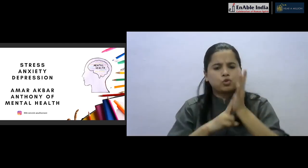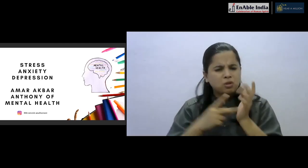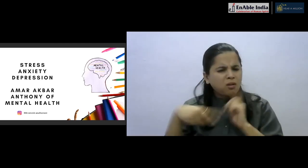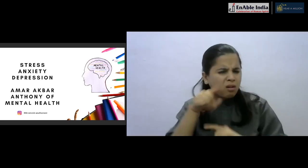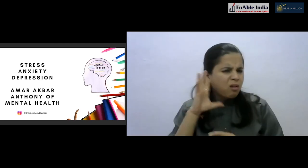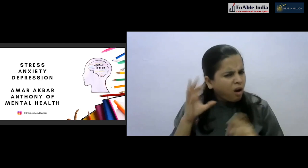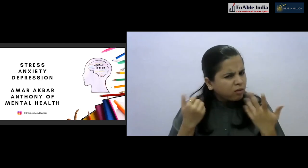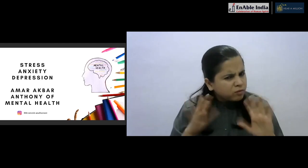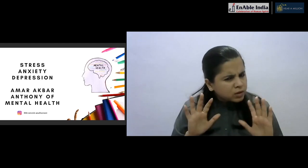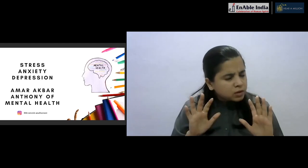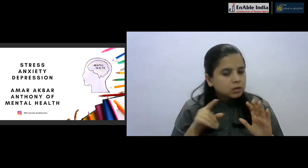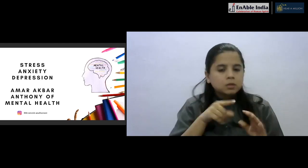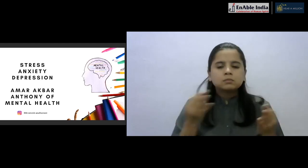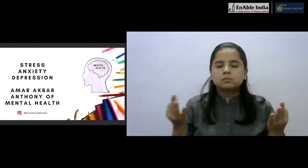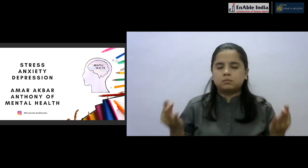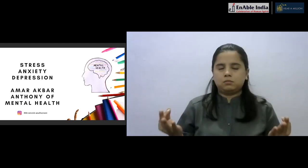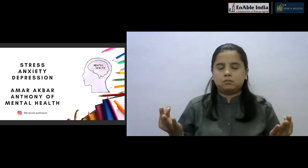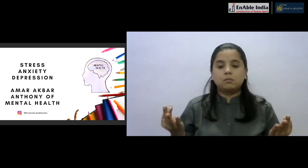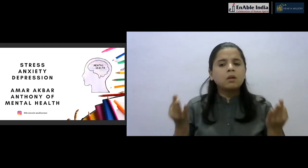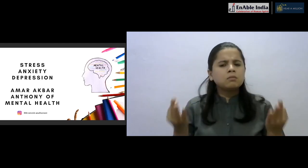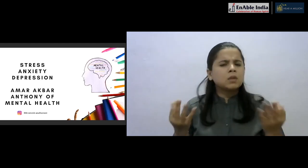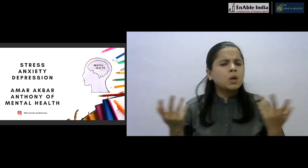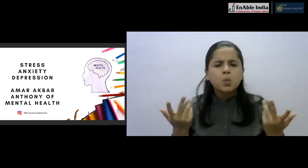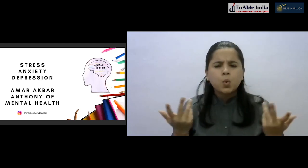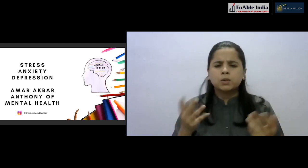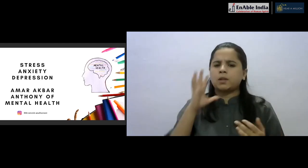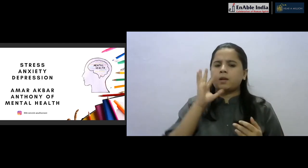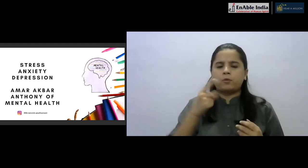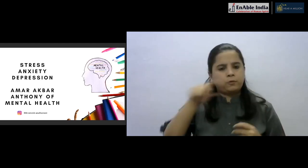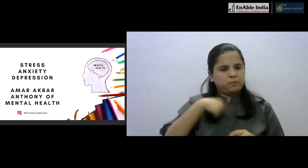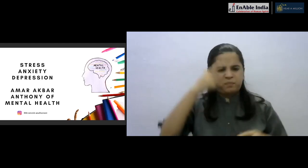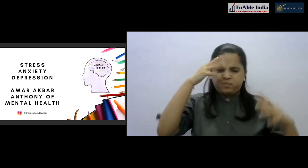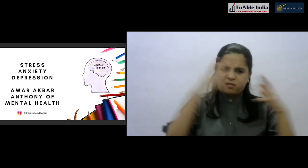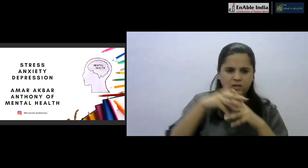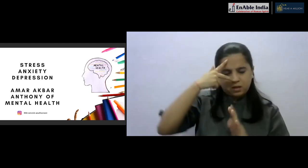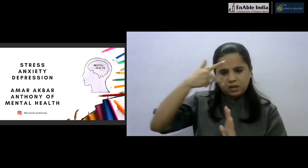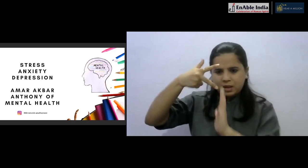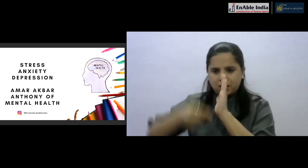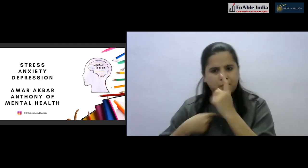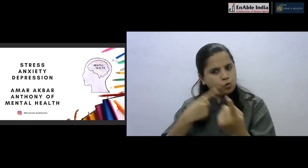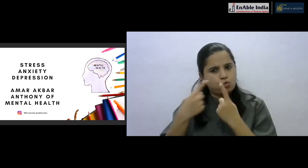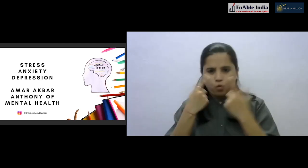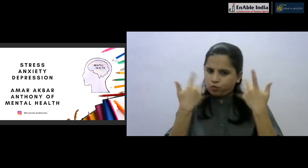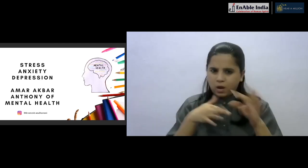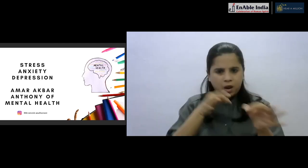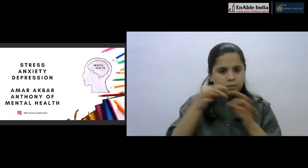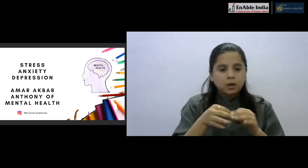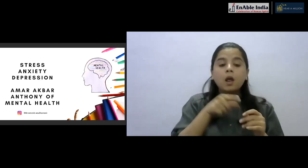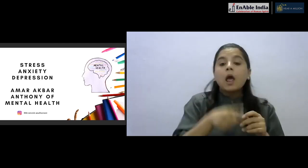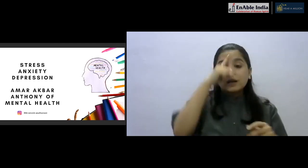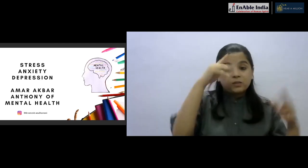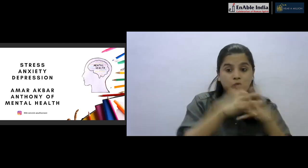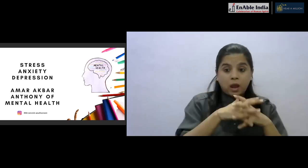Meditation is something that, um, see, we spoke about stress and depression, right? Now, stress is in future, depression is in